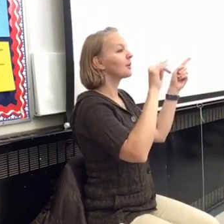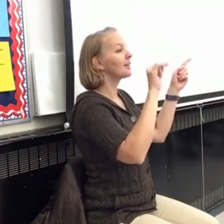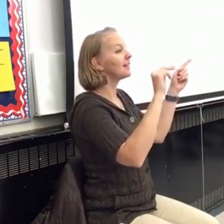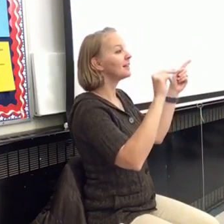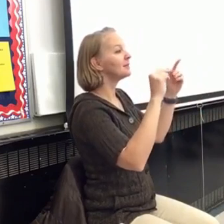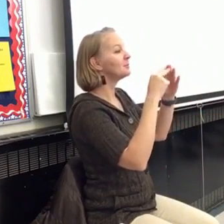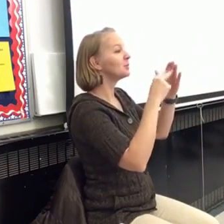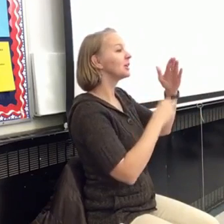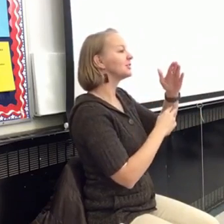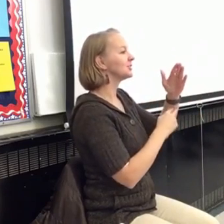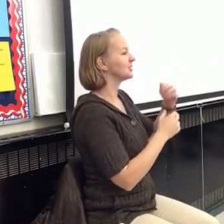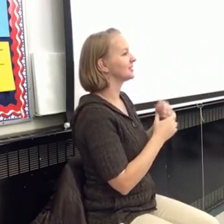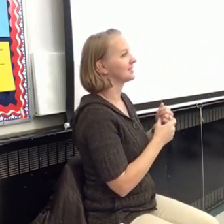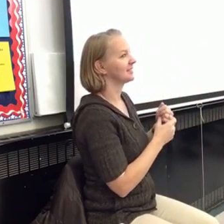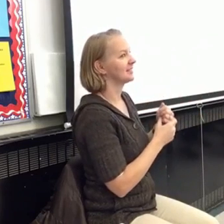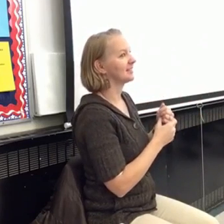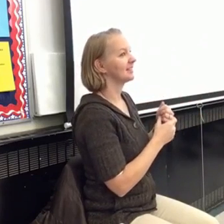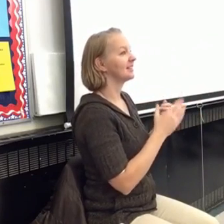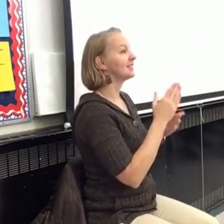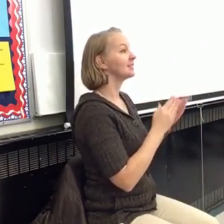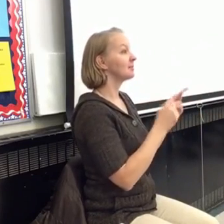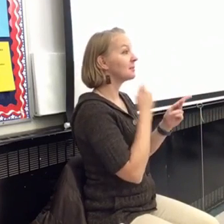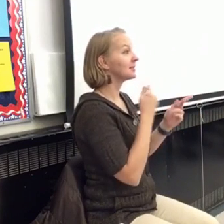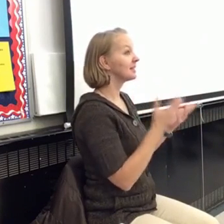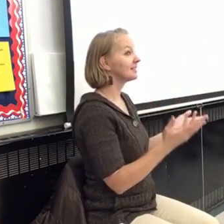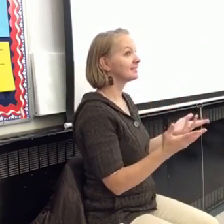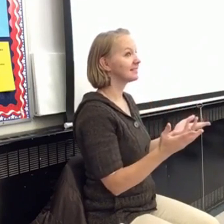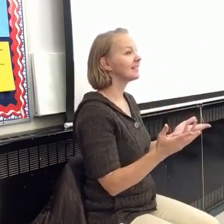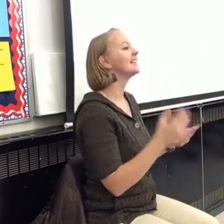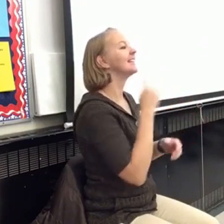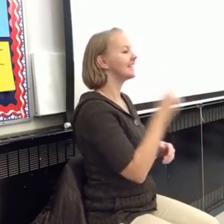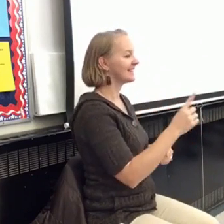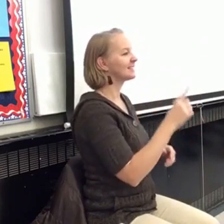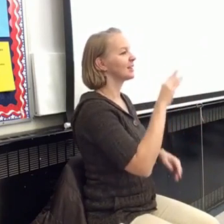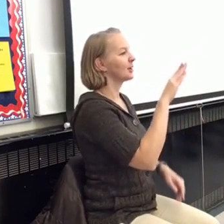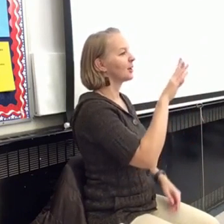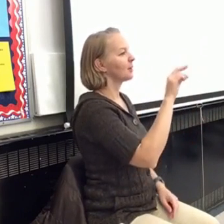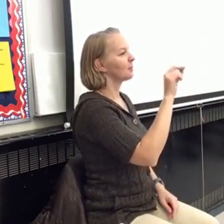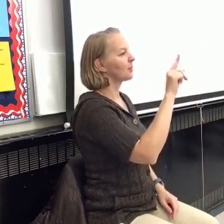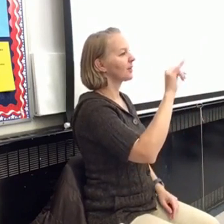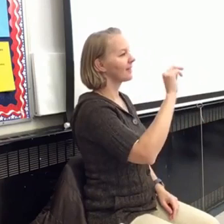Anybody else have any guesses? Some people have said it already. It is the Brooklyn